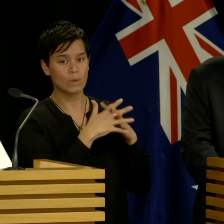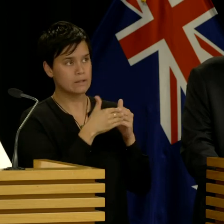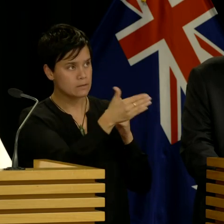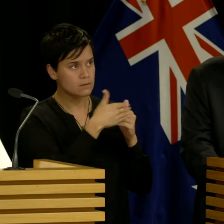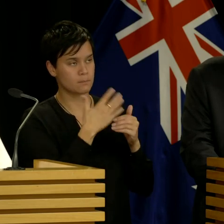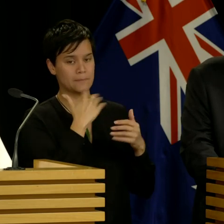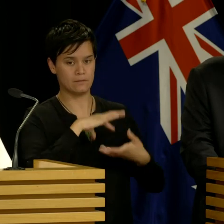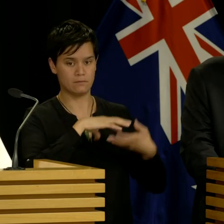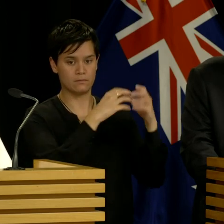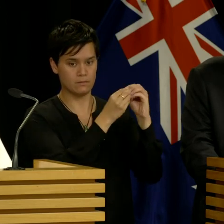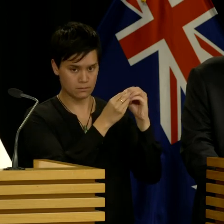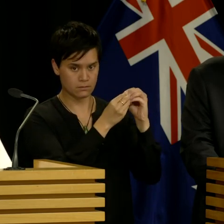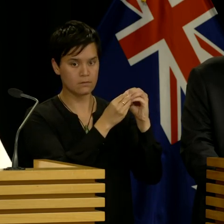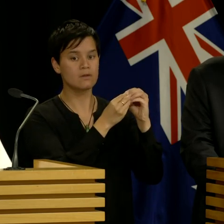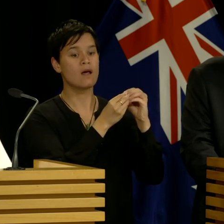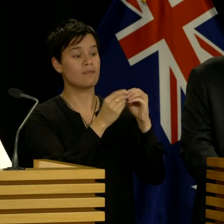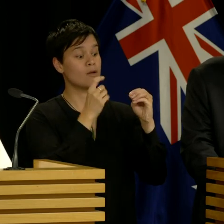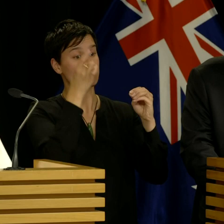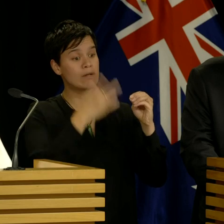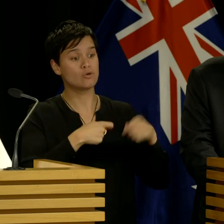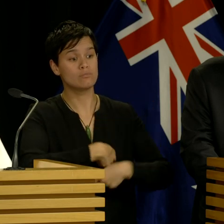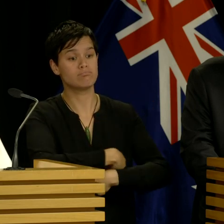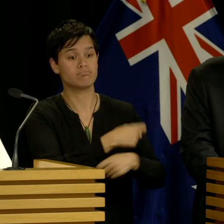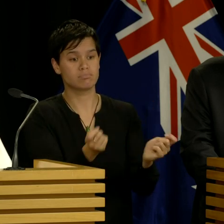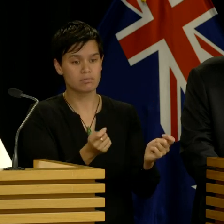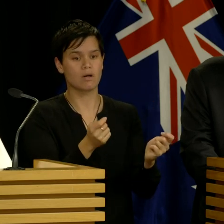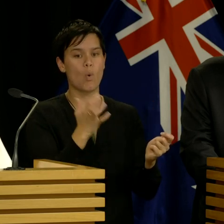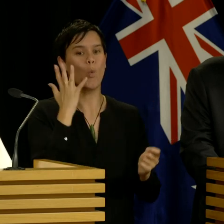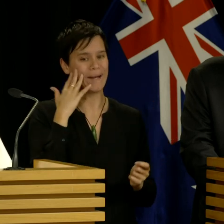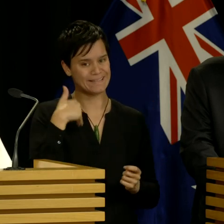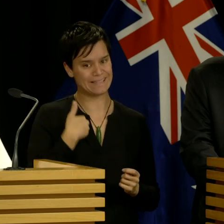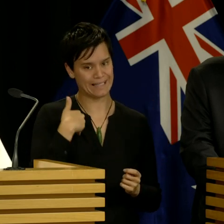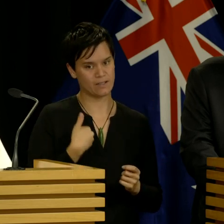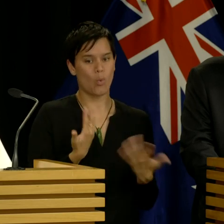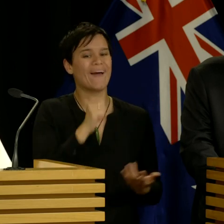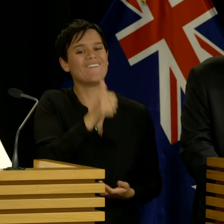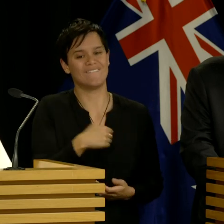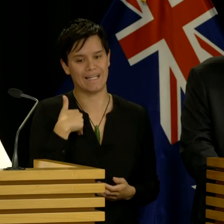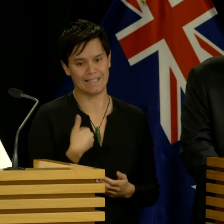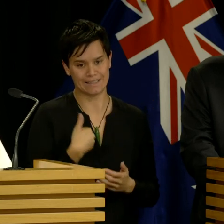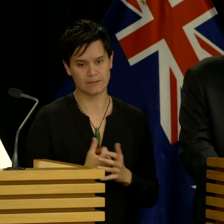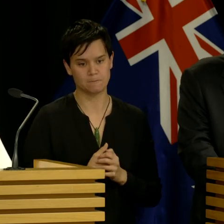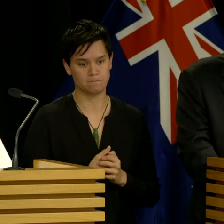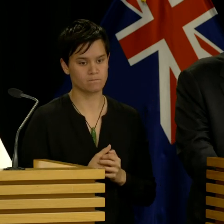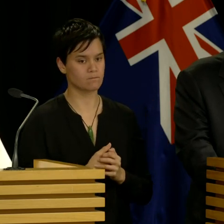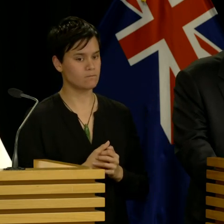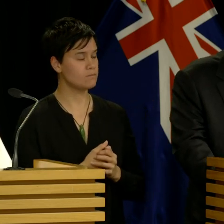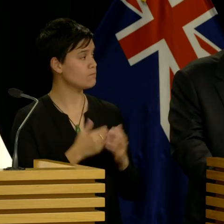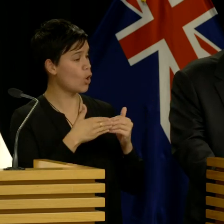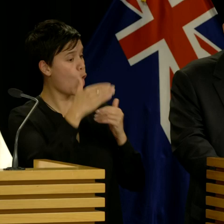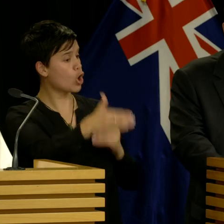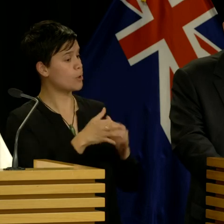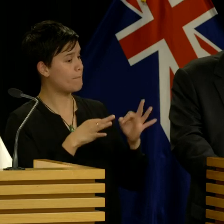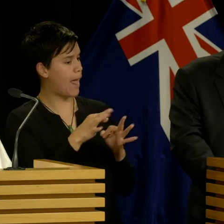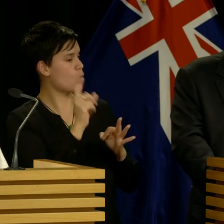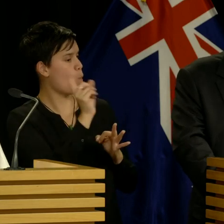look at the shape of that and be ready to deploy it when and if it's needed. What sort of measures are you considering in that long term? Oh, I'm not going to